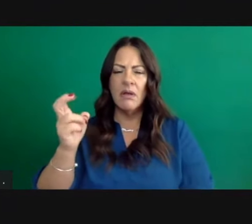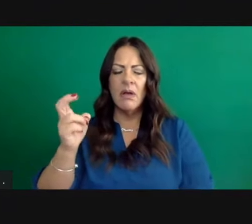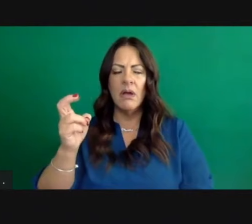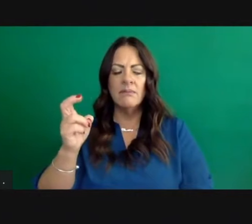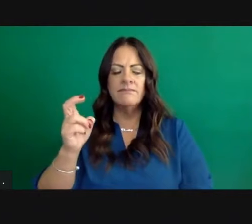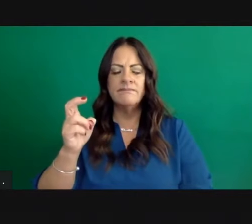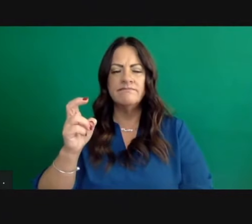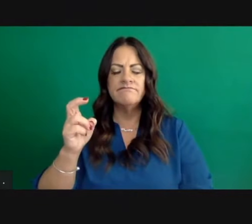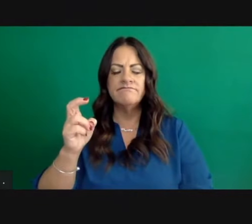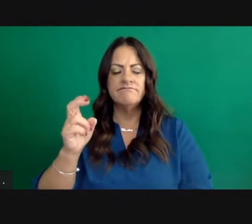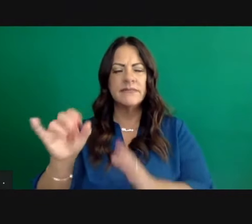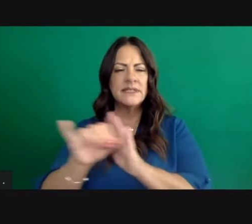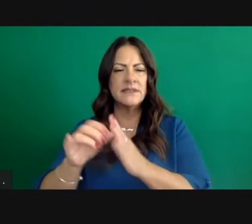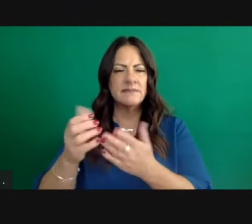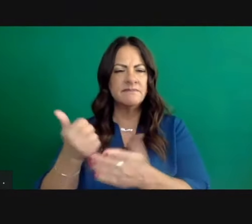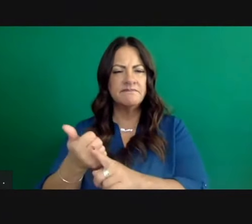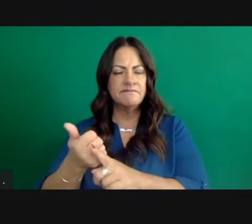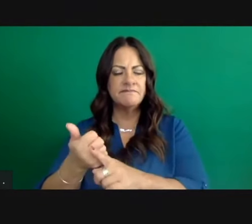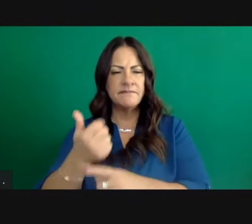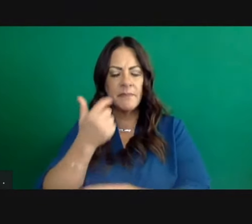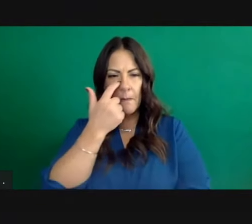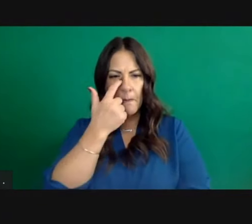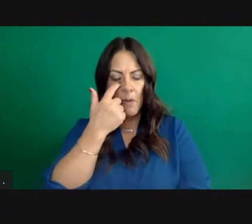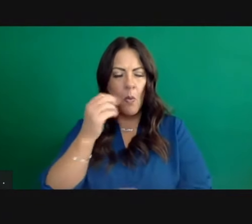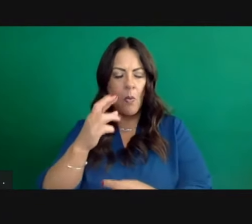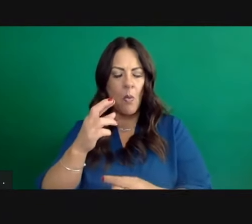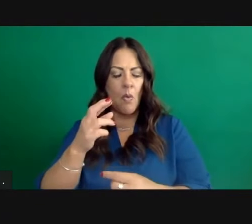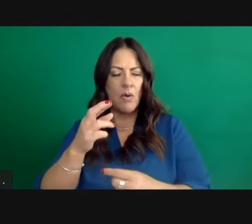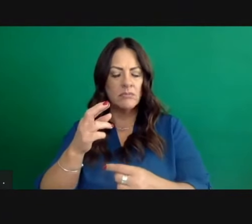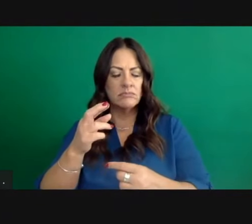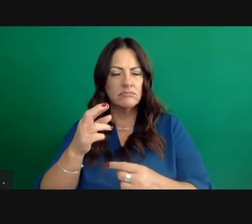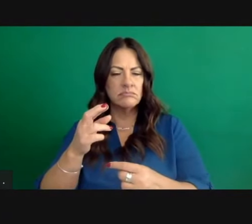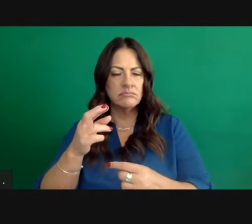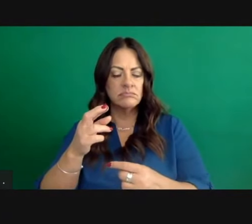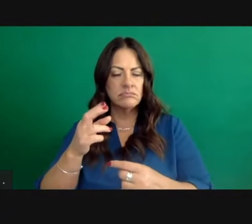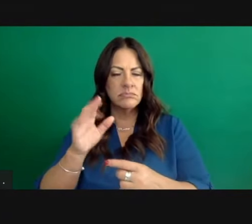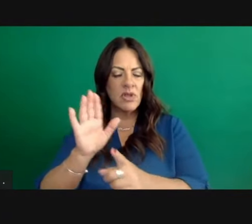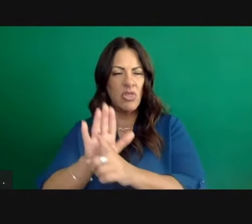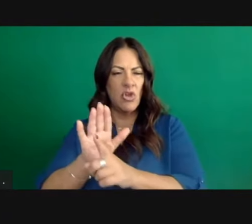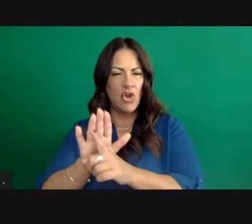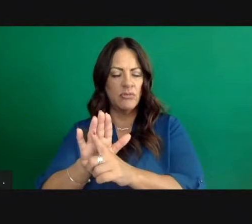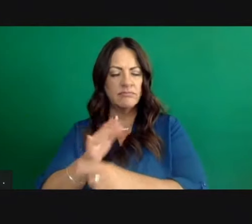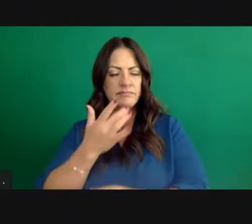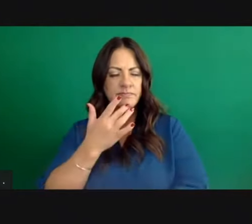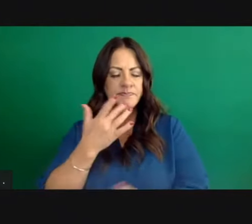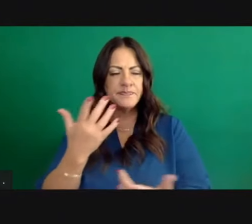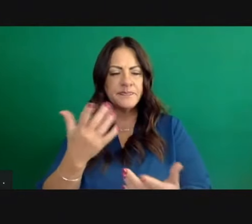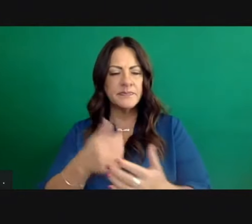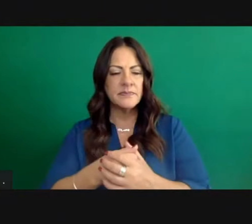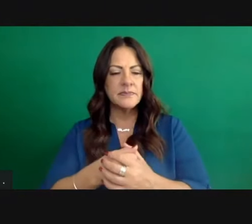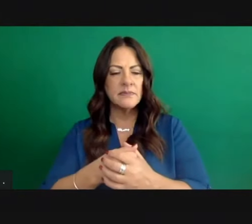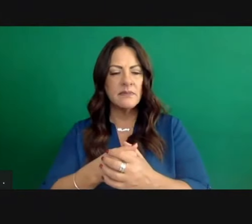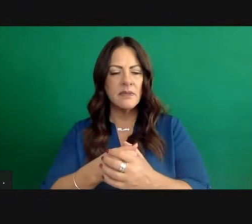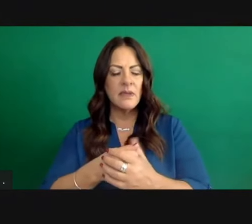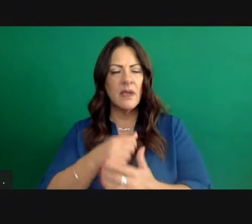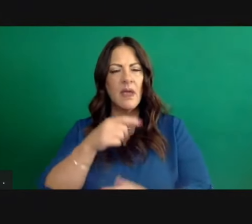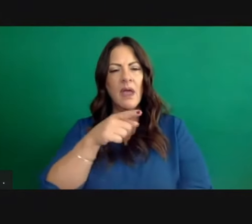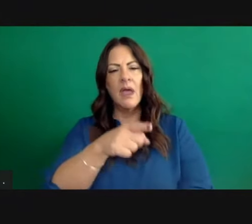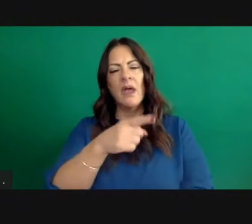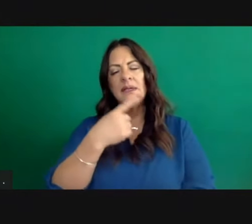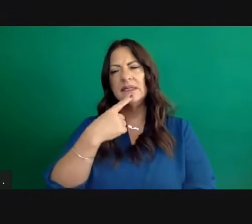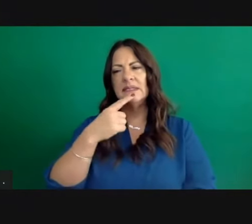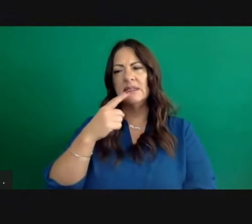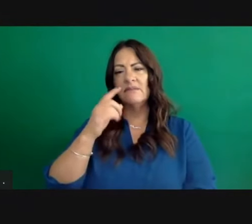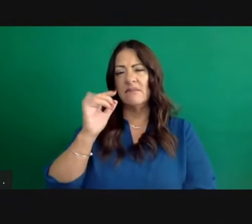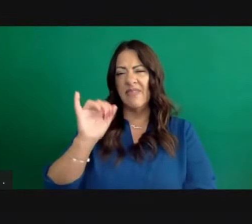with it? Yeah, I don't know the specifics. Again, it's a fairly new order